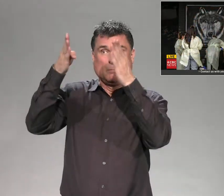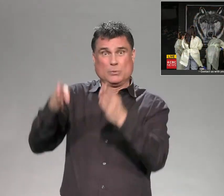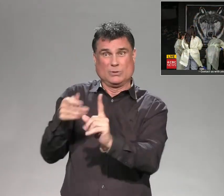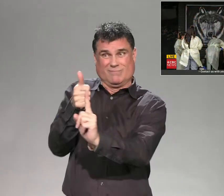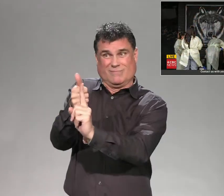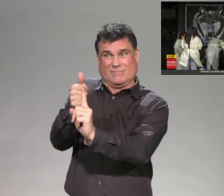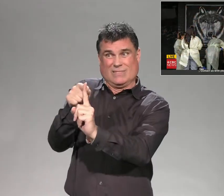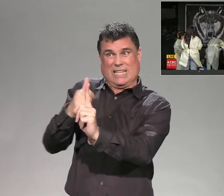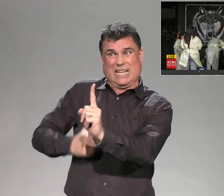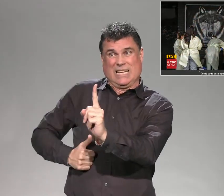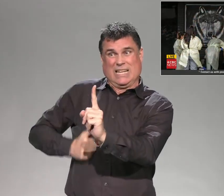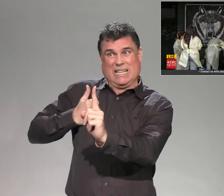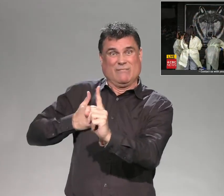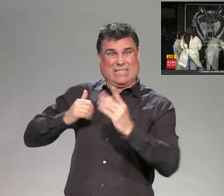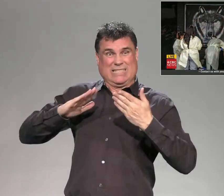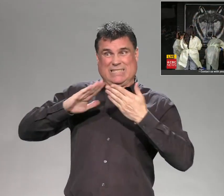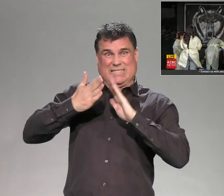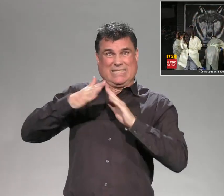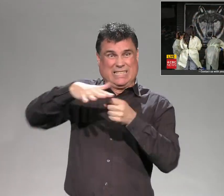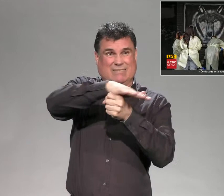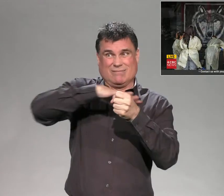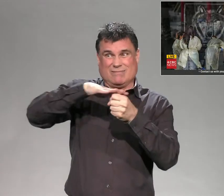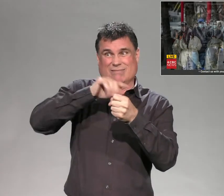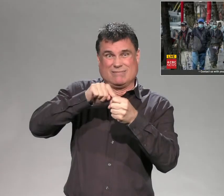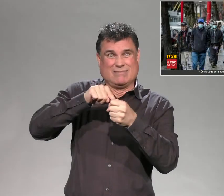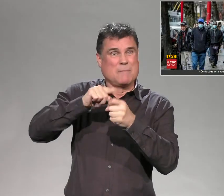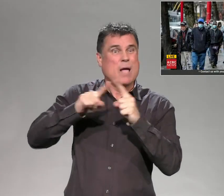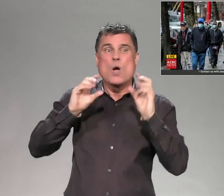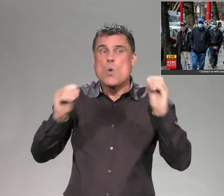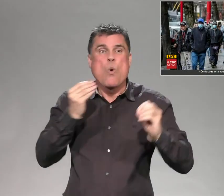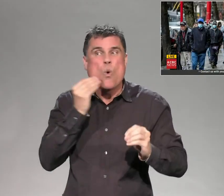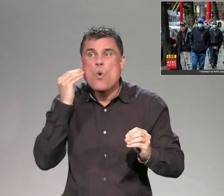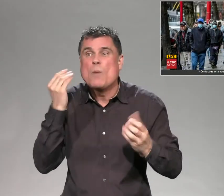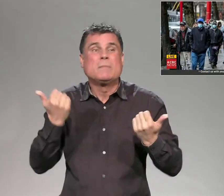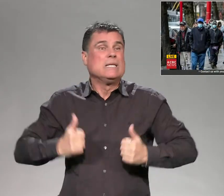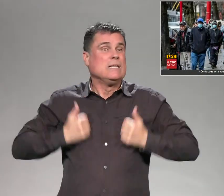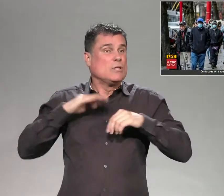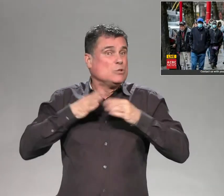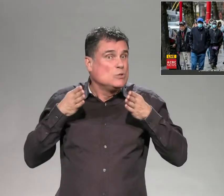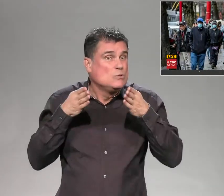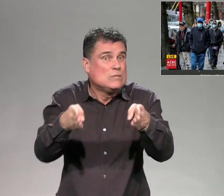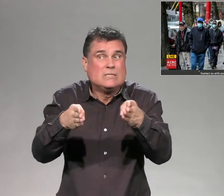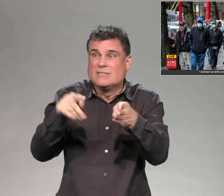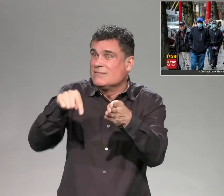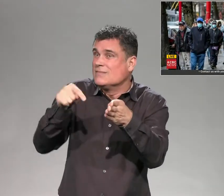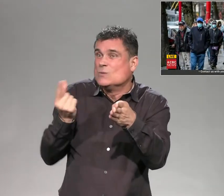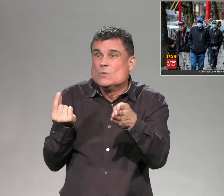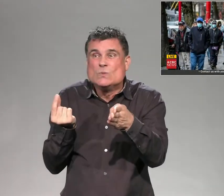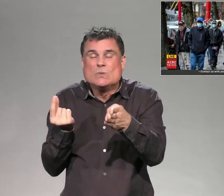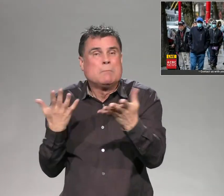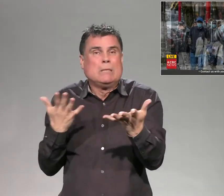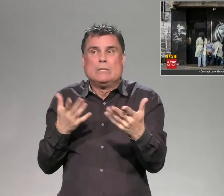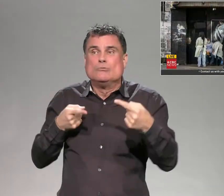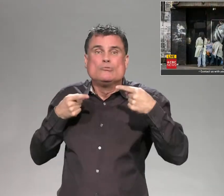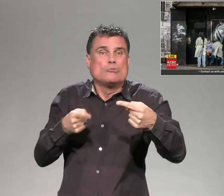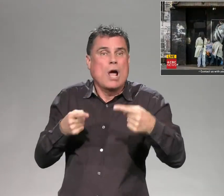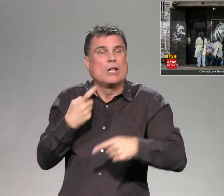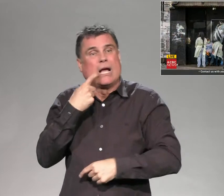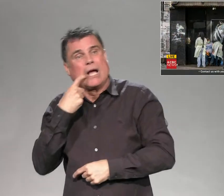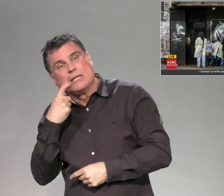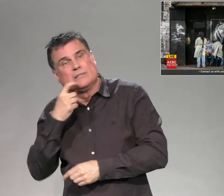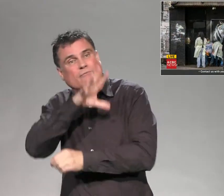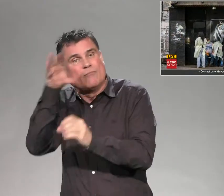nurses administering COVID vaccines on the streets of the downtown east side. In Fraser Health, how are you going to get to people where they are